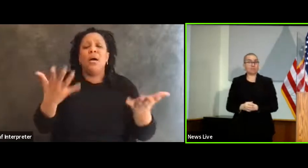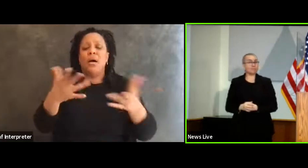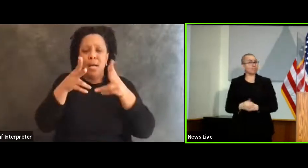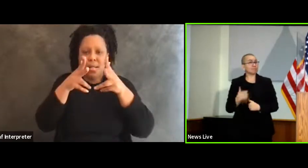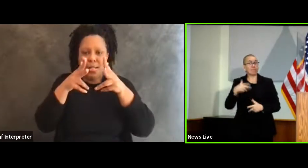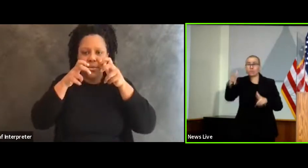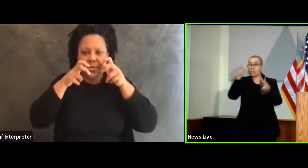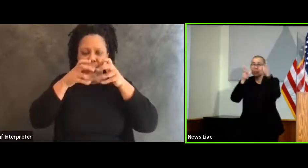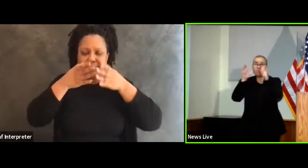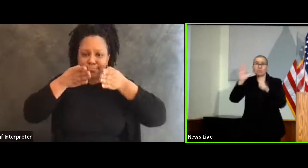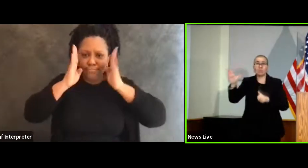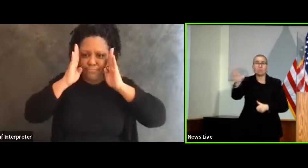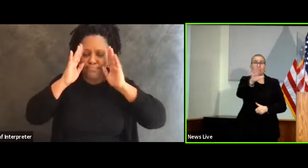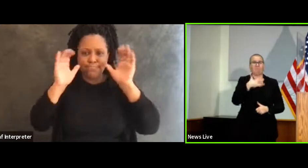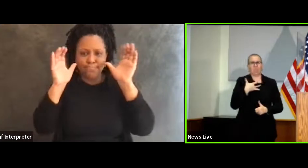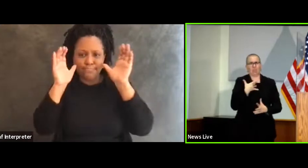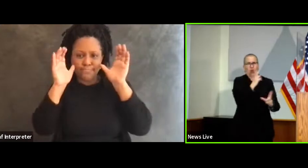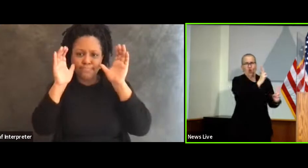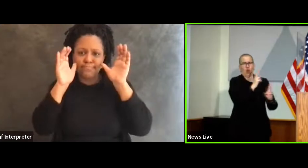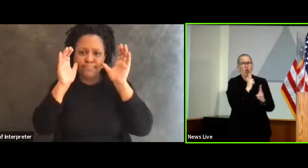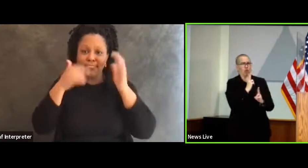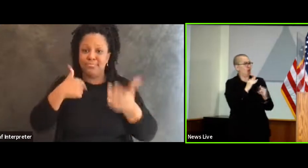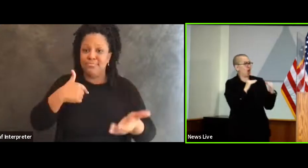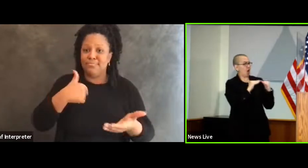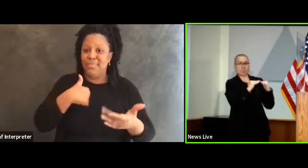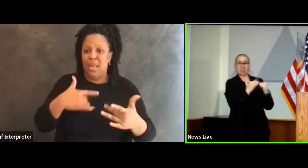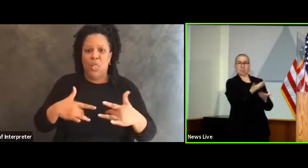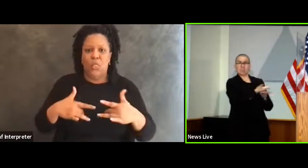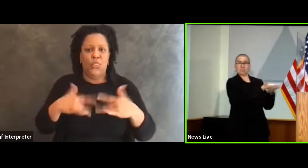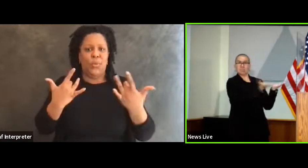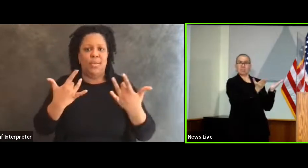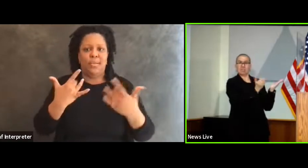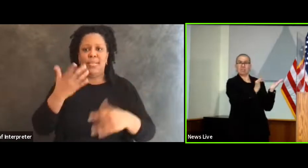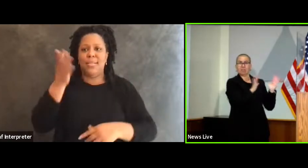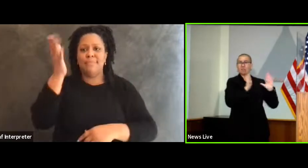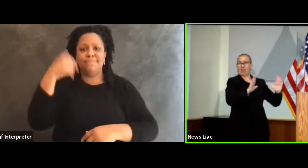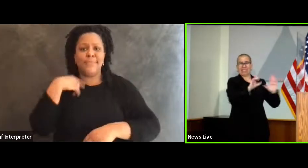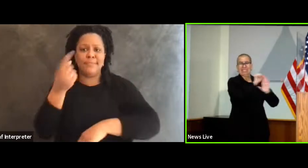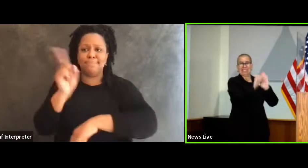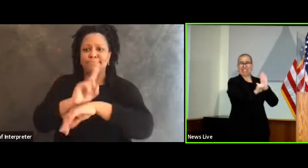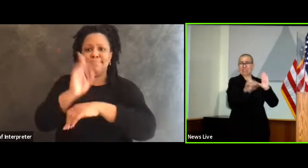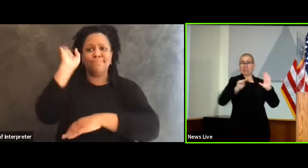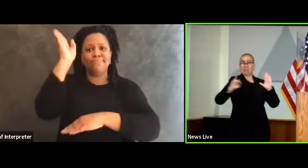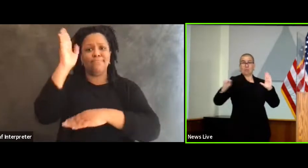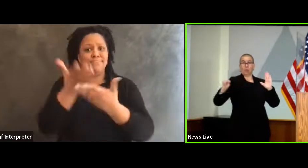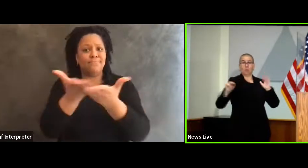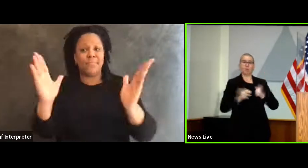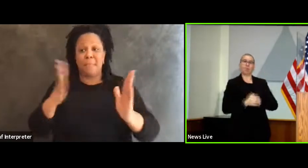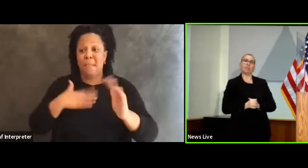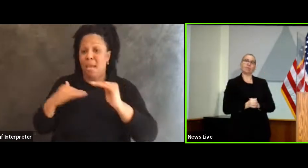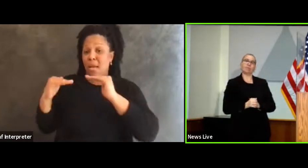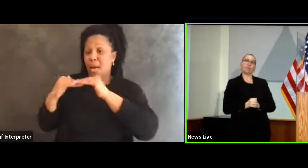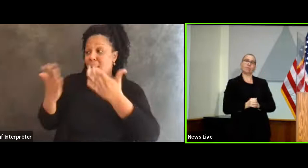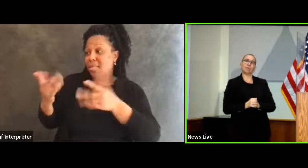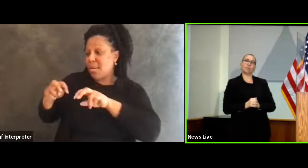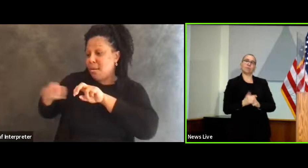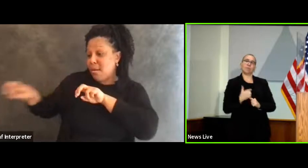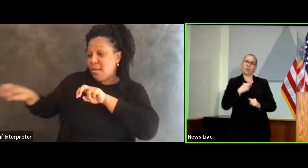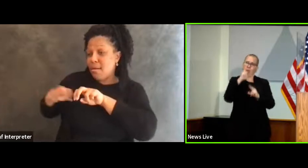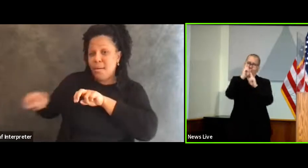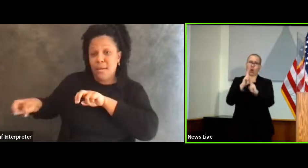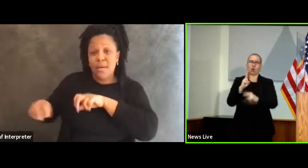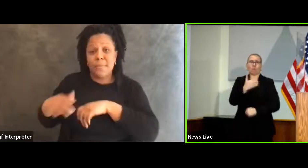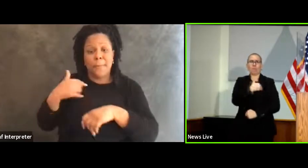my honored colleagues and everyone that represents all of this great state of Minnesota. And I'm honored to be a member of the